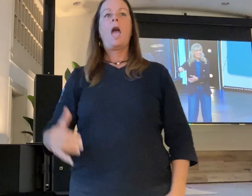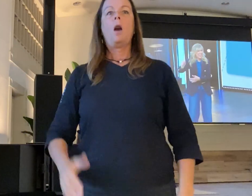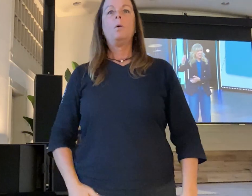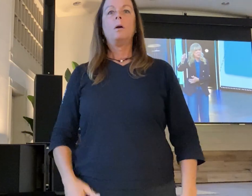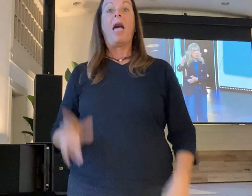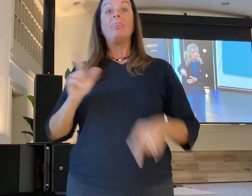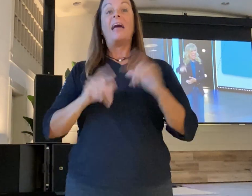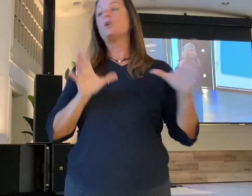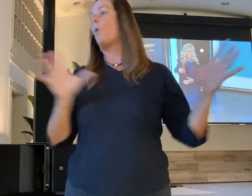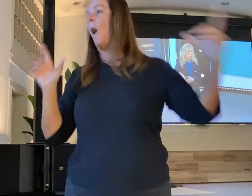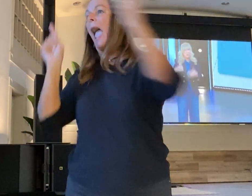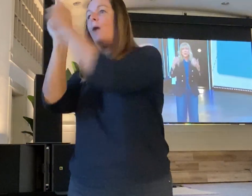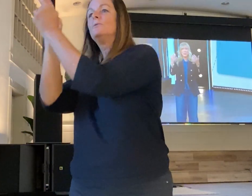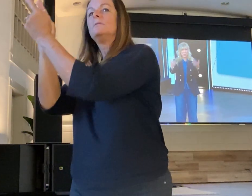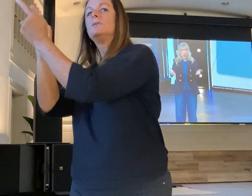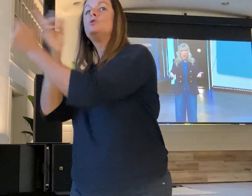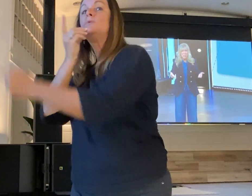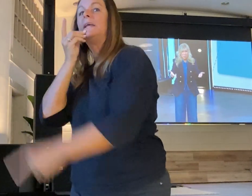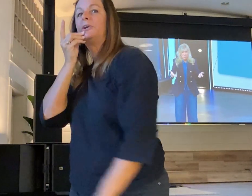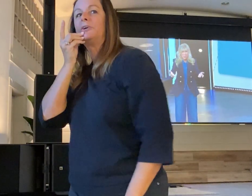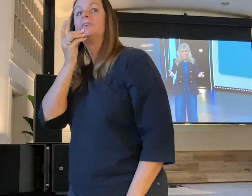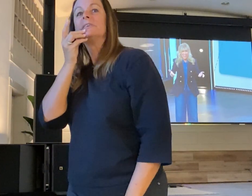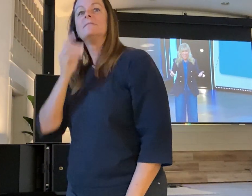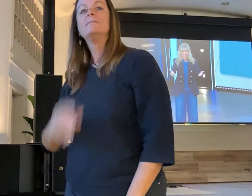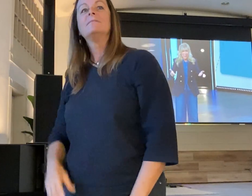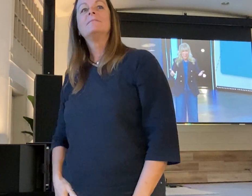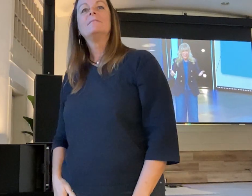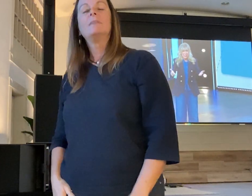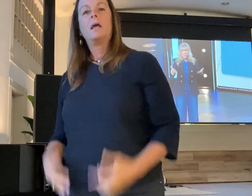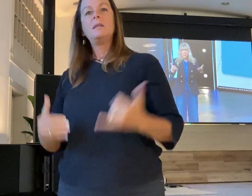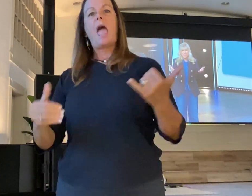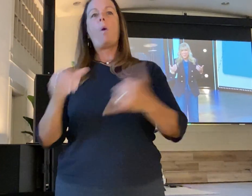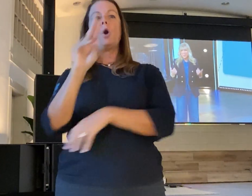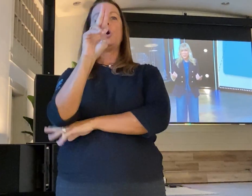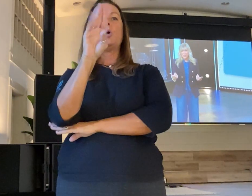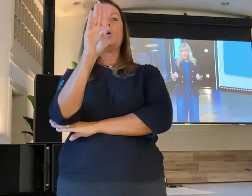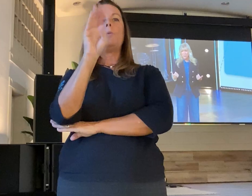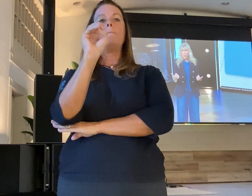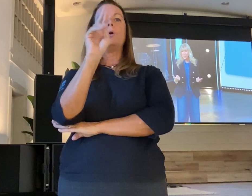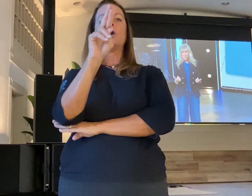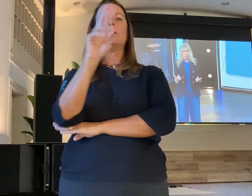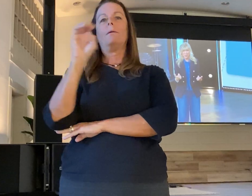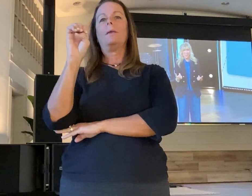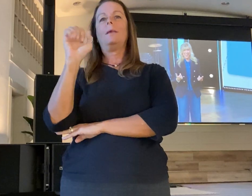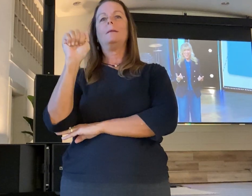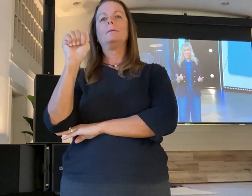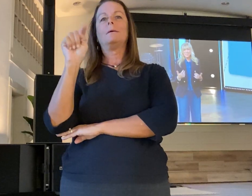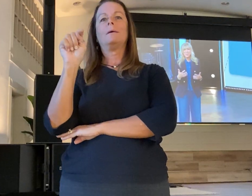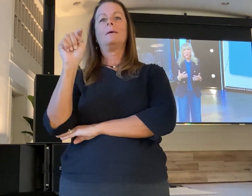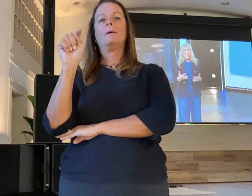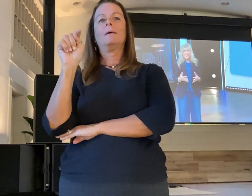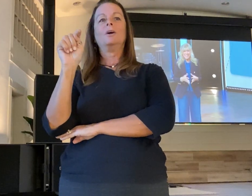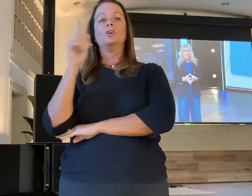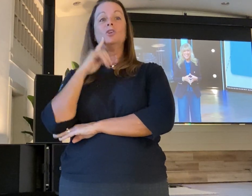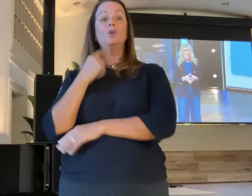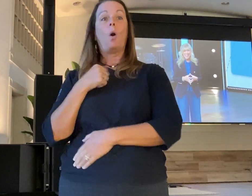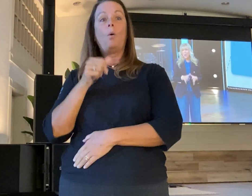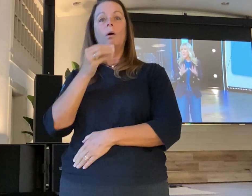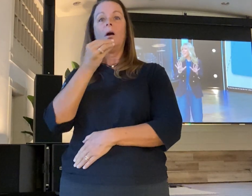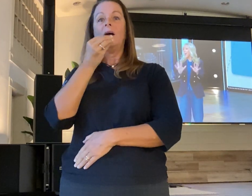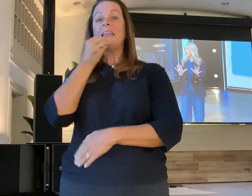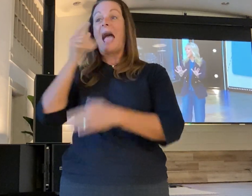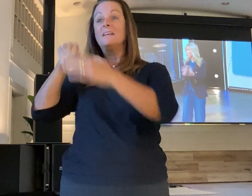there's a button that they will just put it at your door? You don't have to talk to the person to deliver your food anymore. I mean, this is